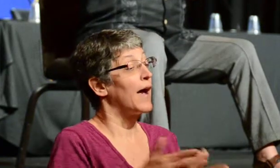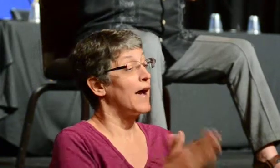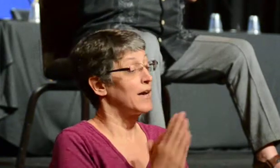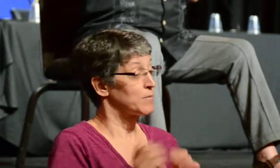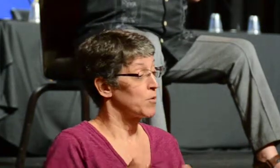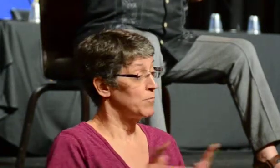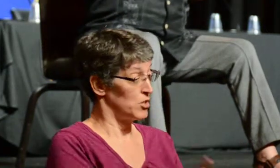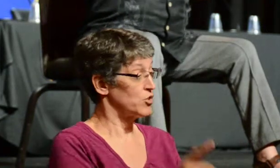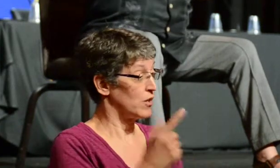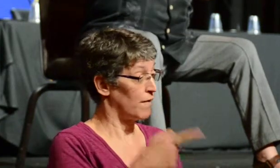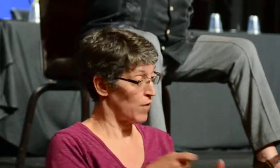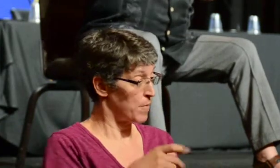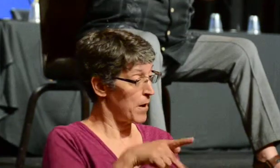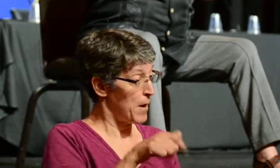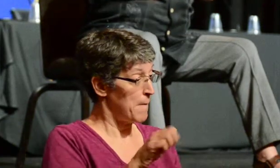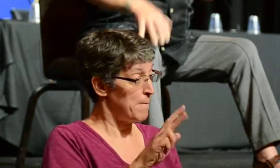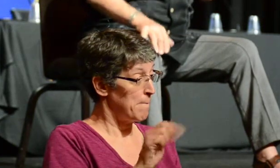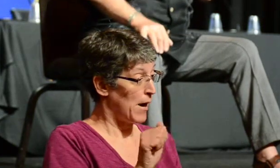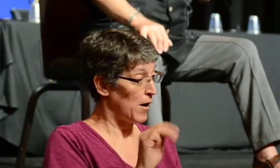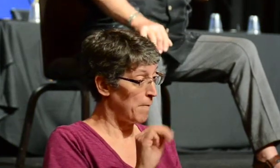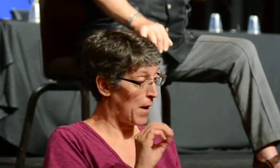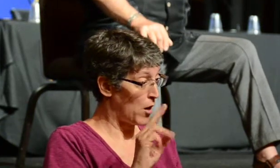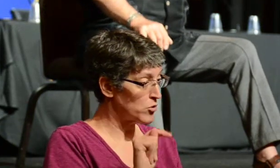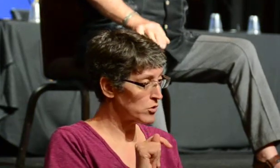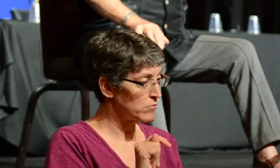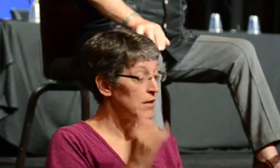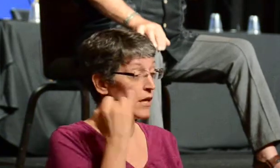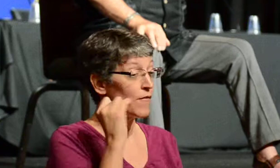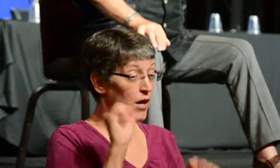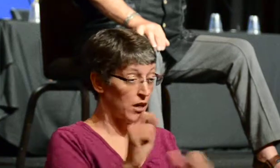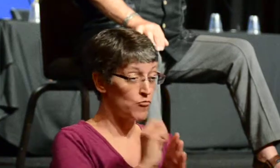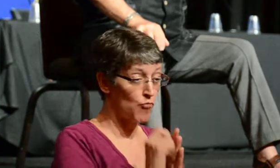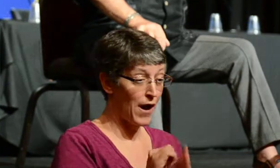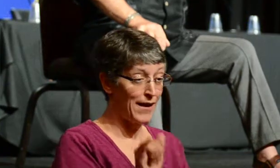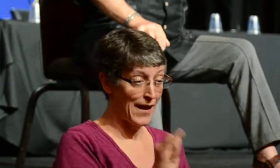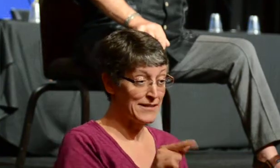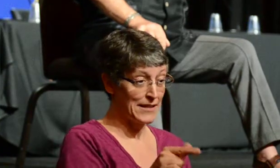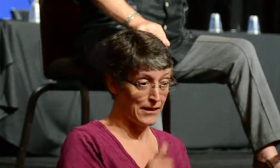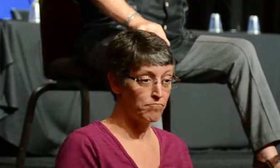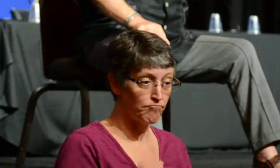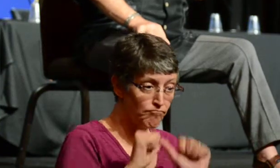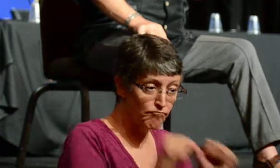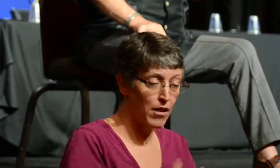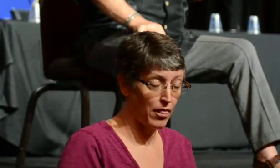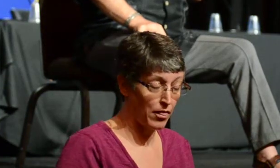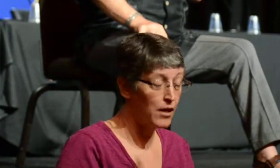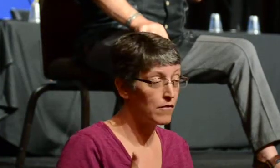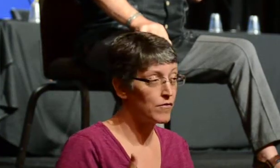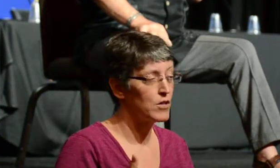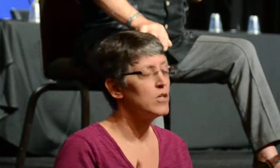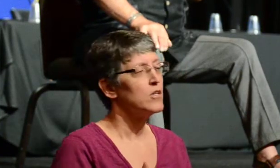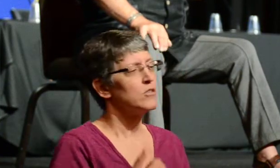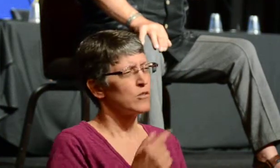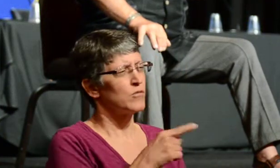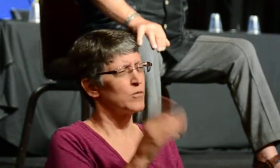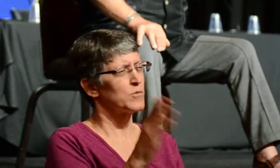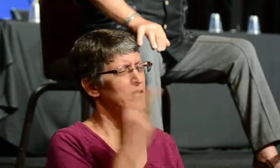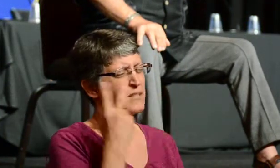for Paramount to write as though he lived. So there's a number of books out there that I've written in